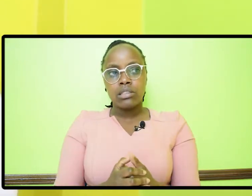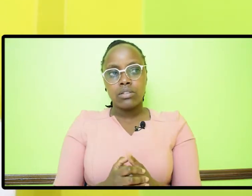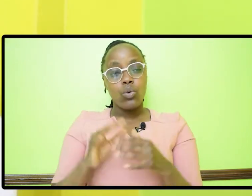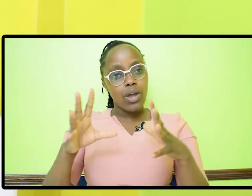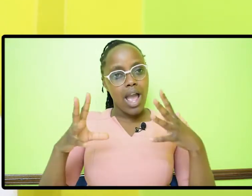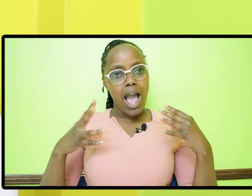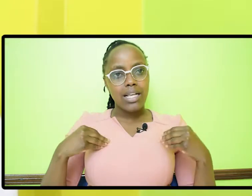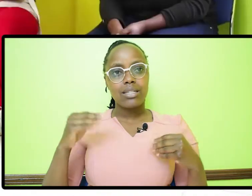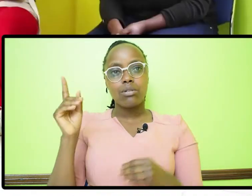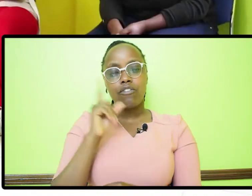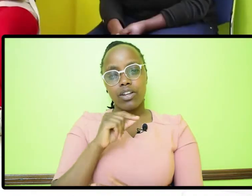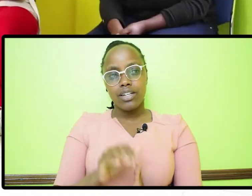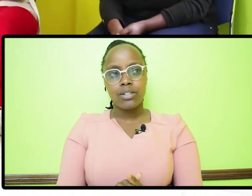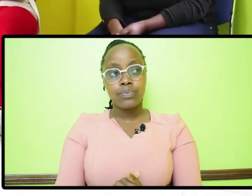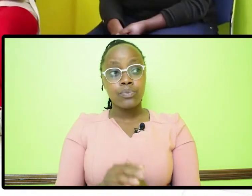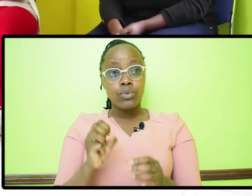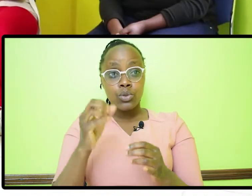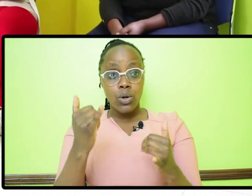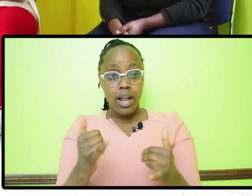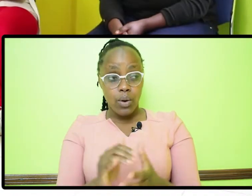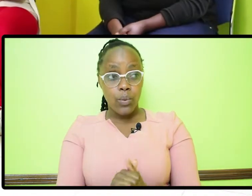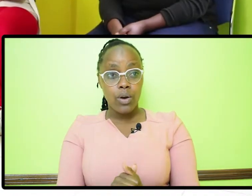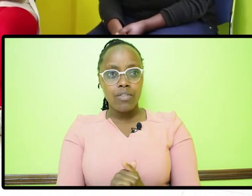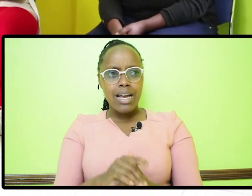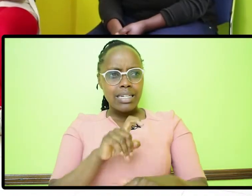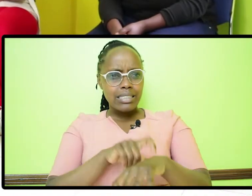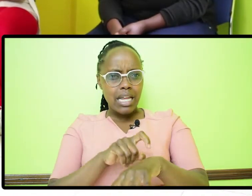But to accept. So,